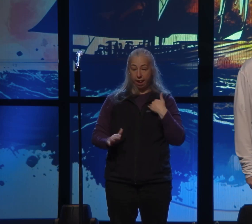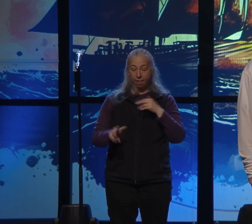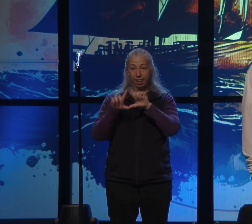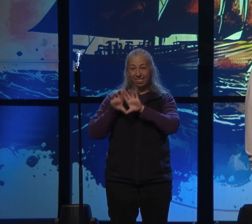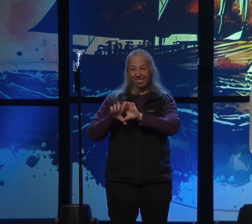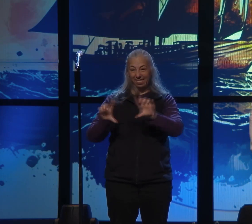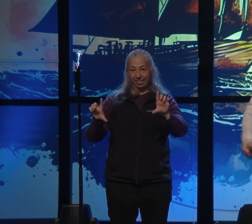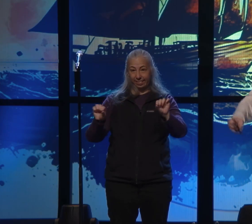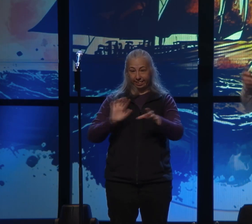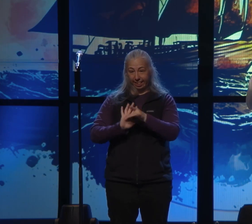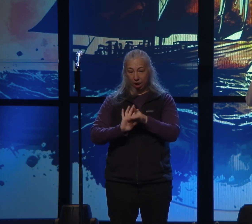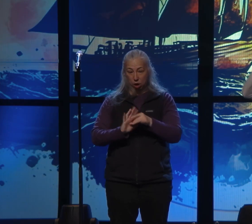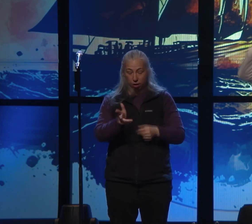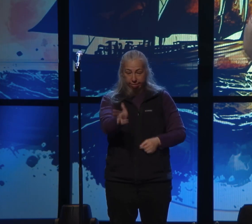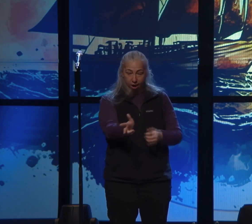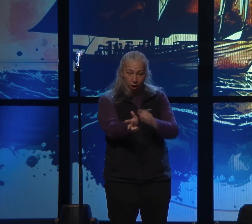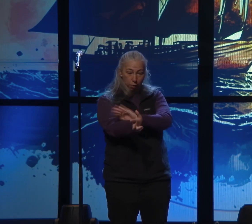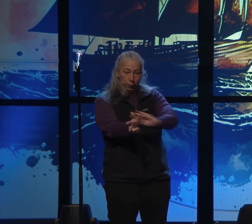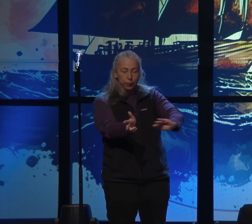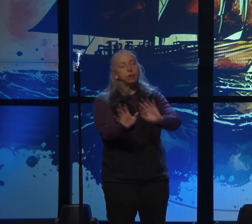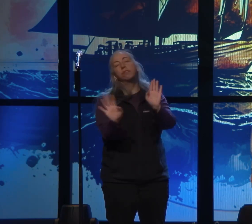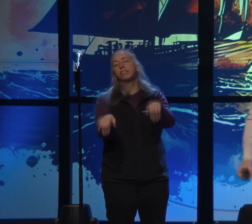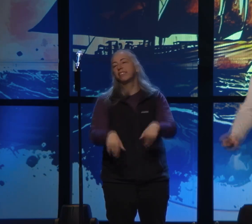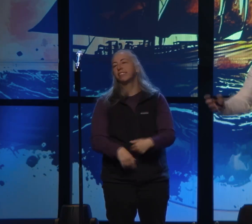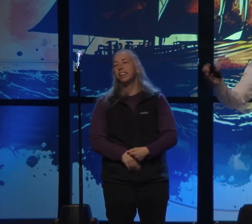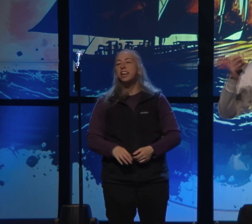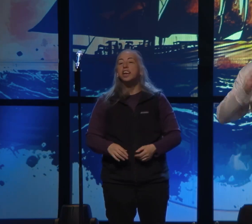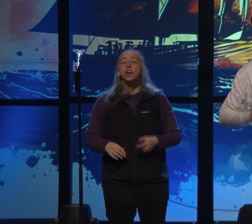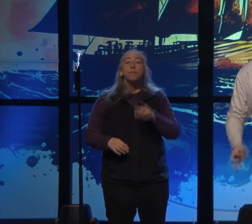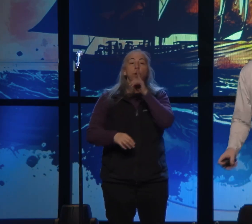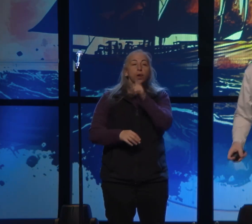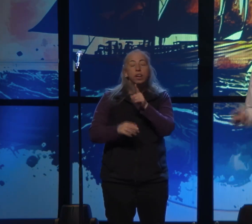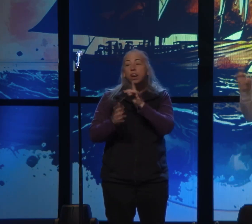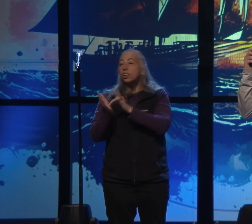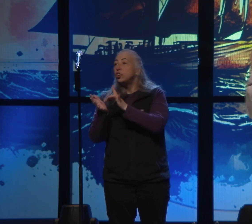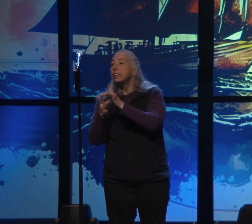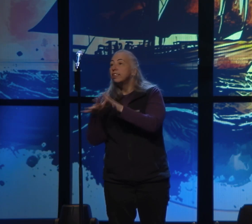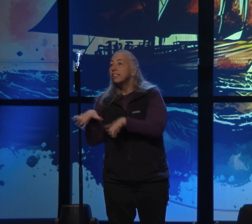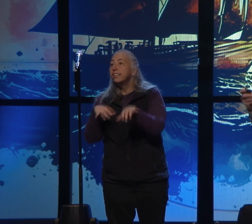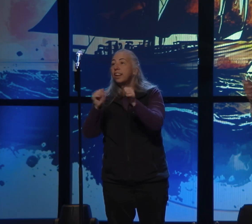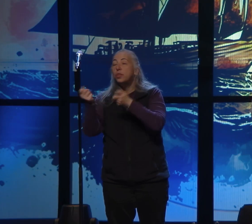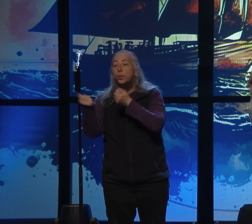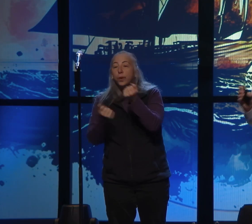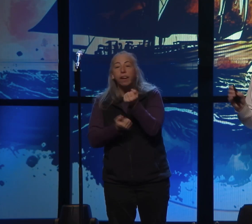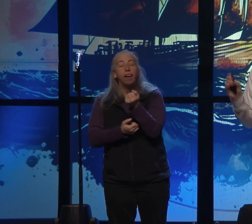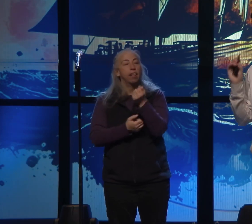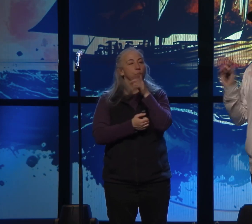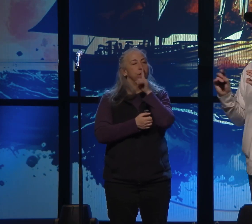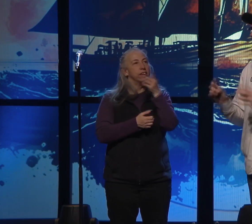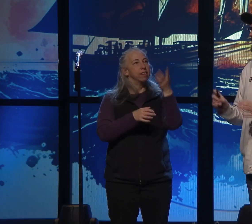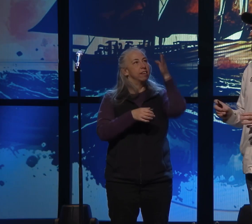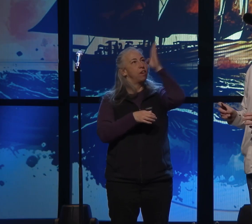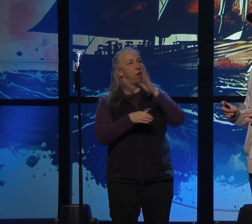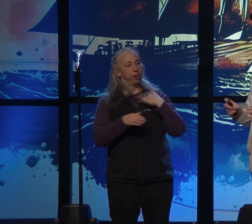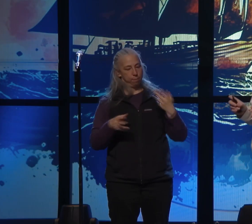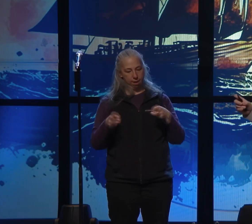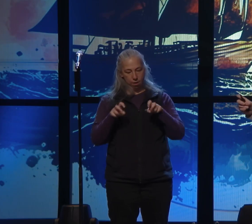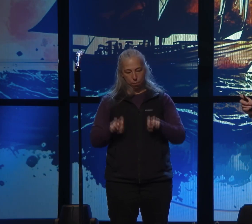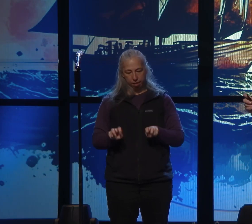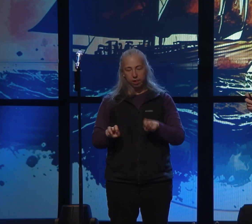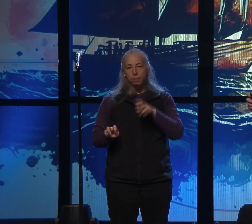free. God is my these sound wonderful. Jesus, take the wheel, God. But these are deceptive ways of living.